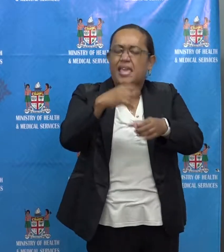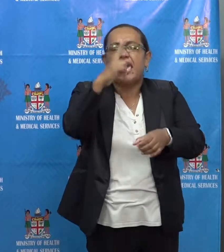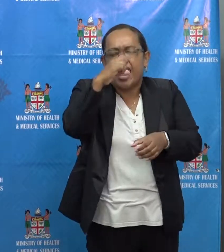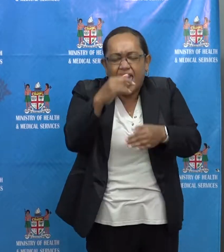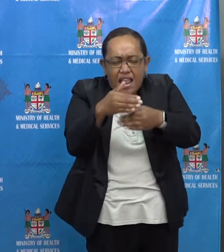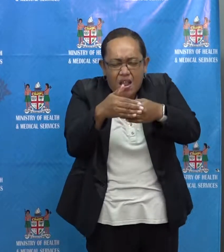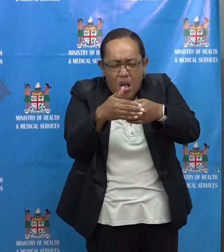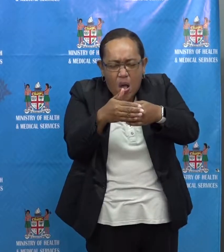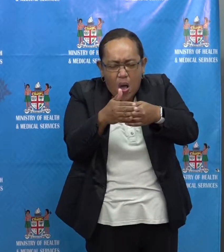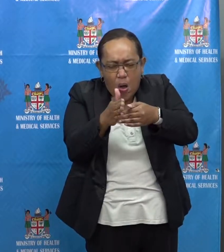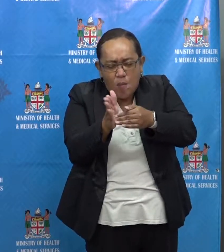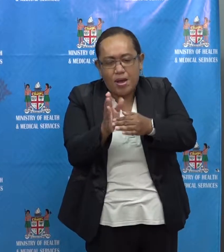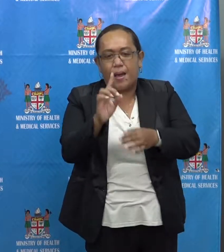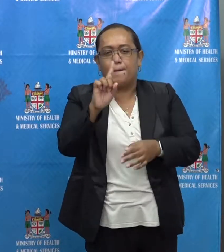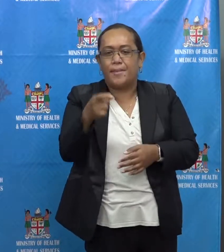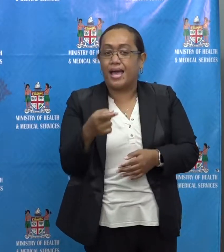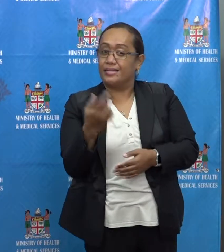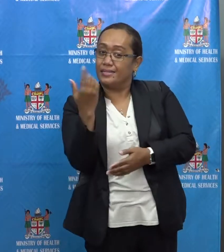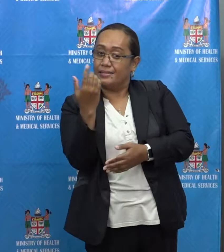discretion of their management.